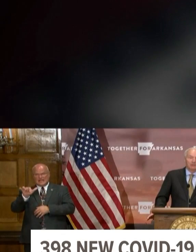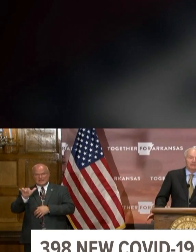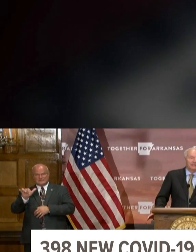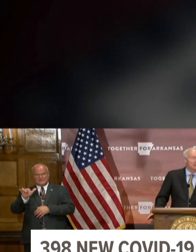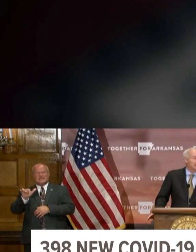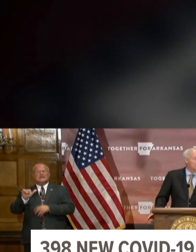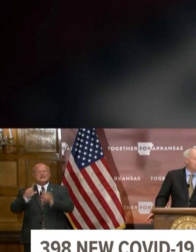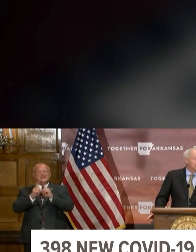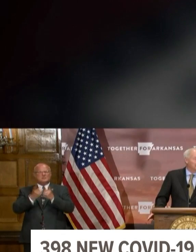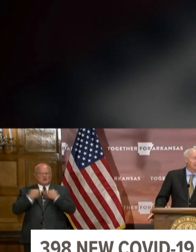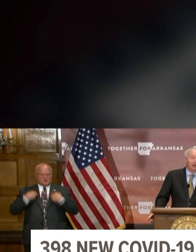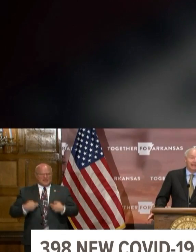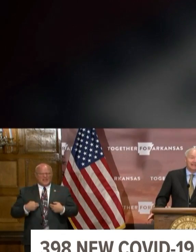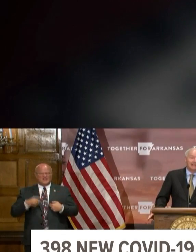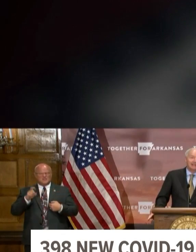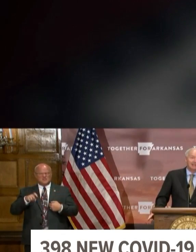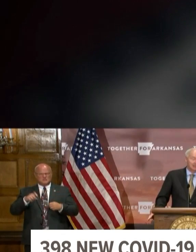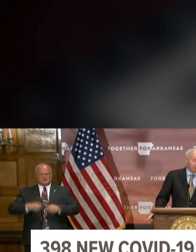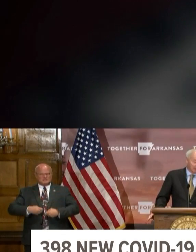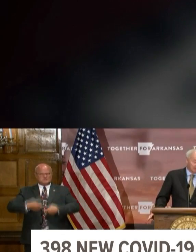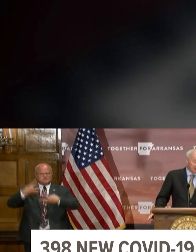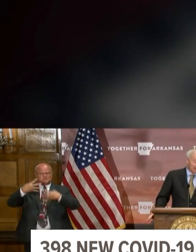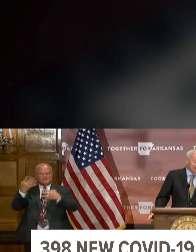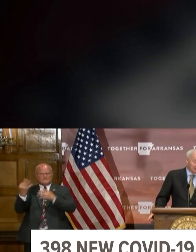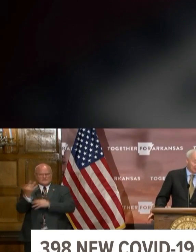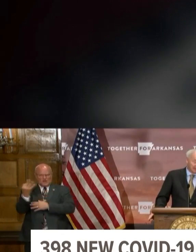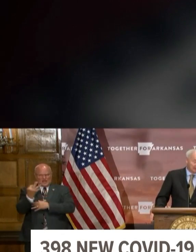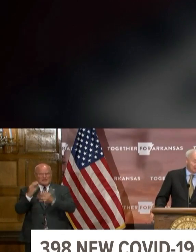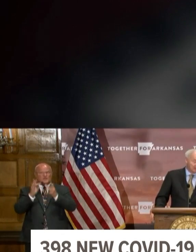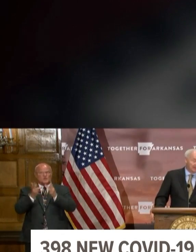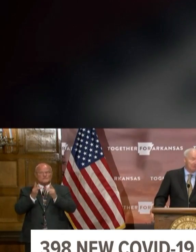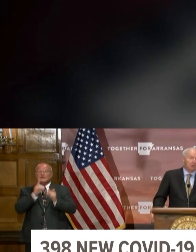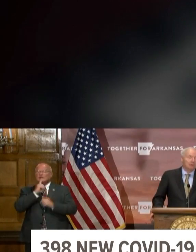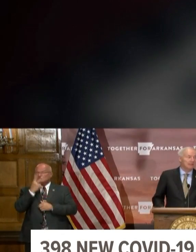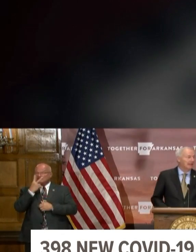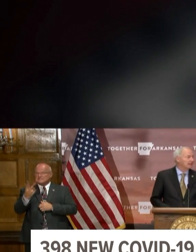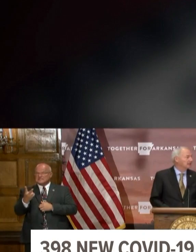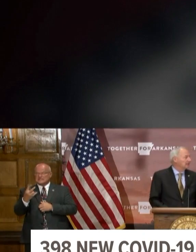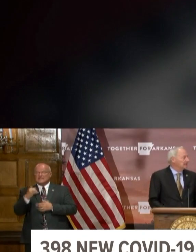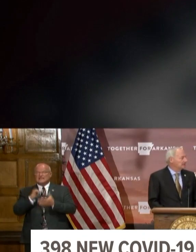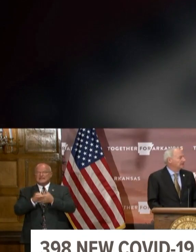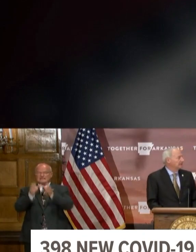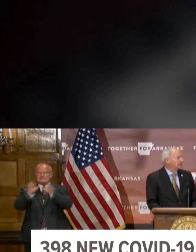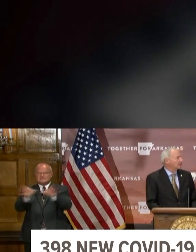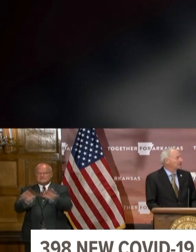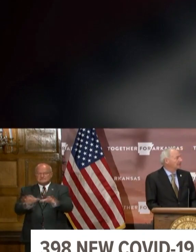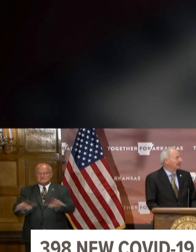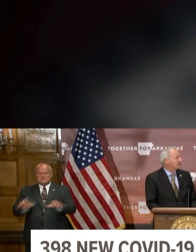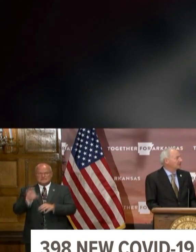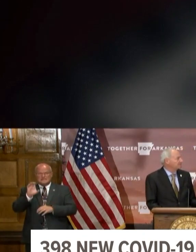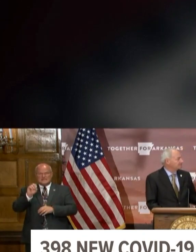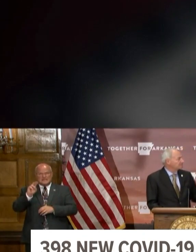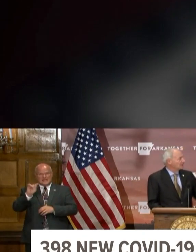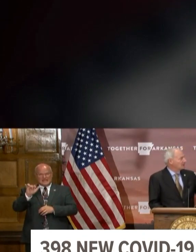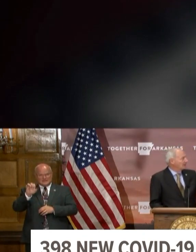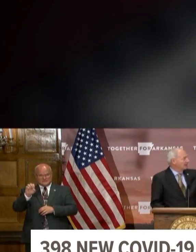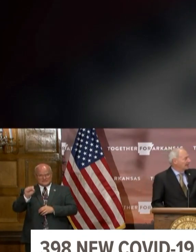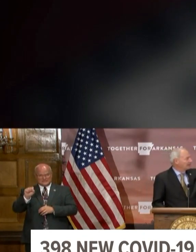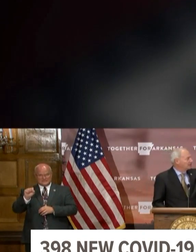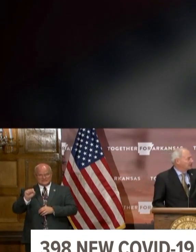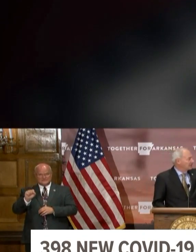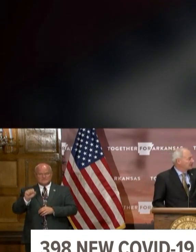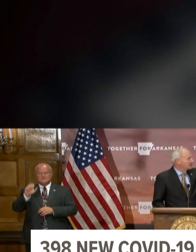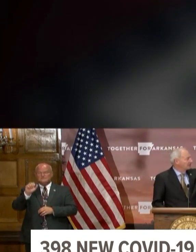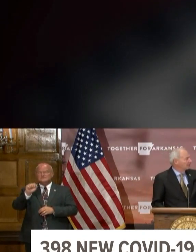that worked on this, and that should be up Friday on the website, that you can actually see that broken down in a closer fashion.